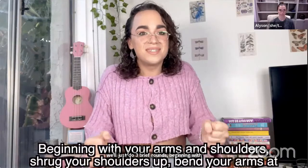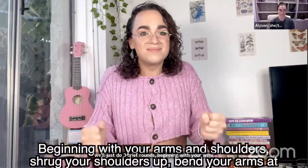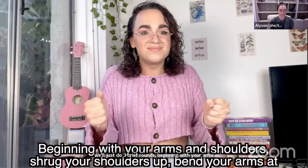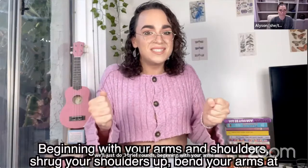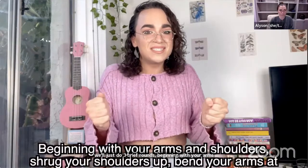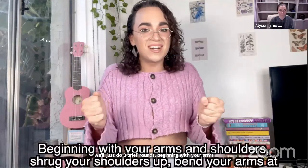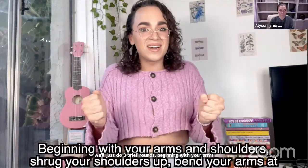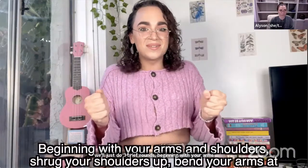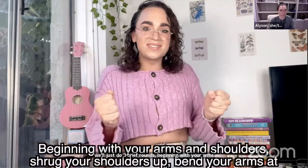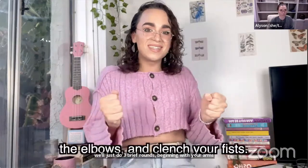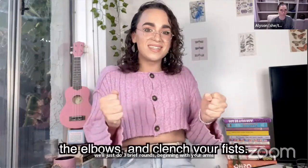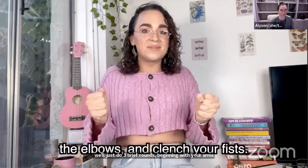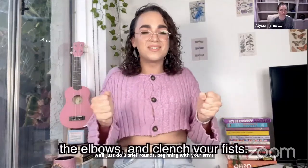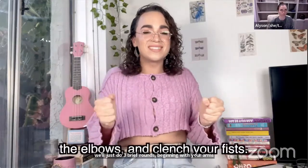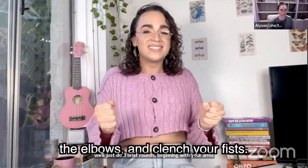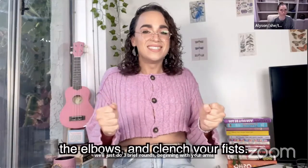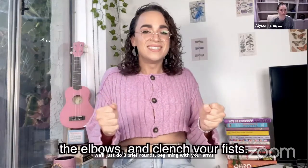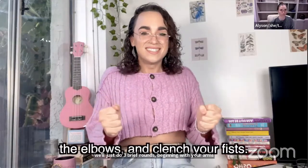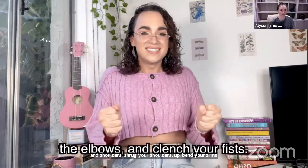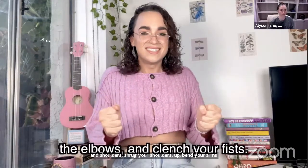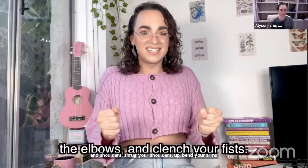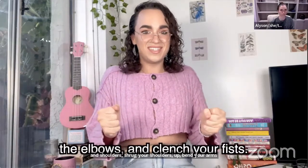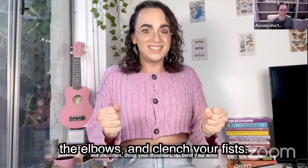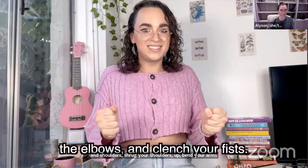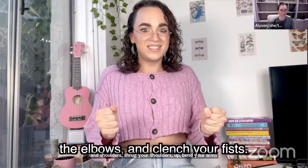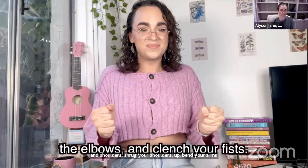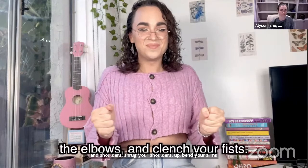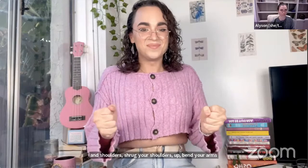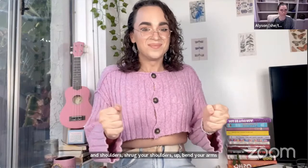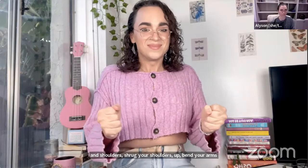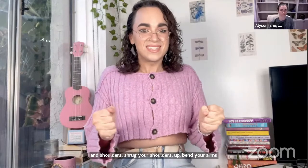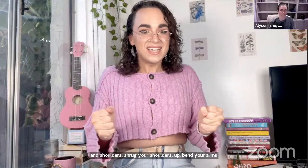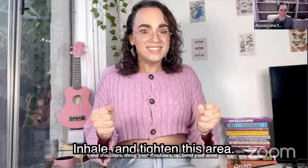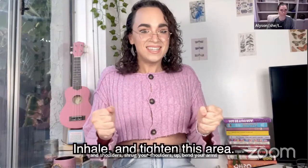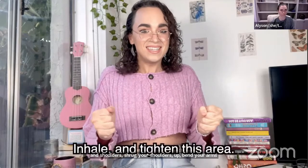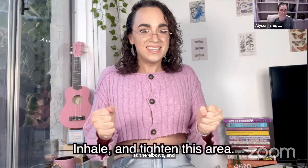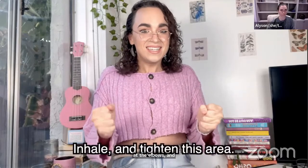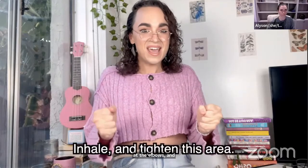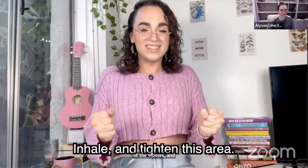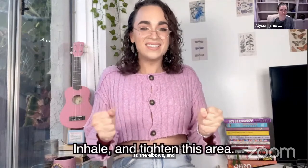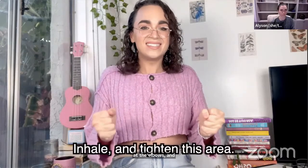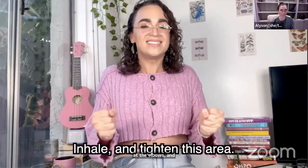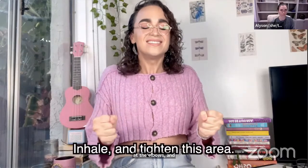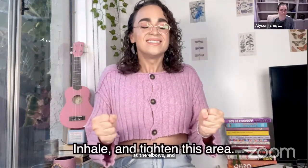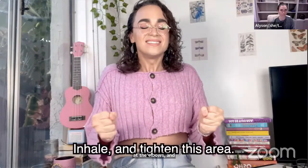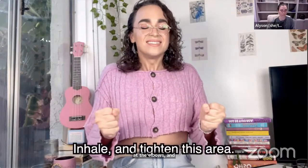up, bend your arms at the elbows, and clench your fists. Inhale,